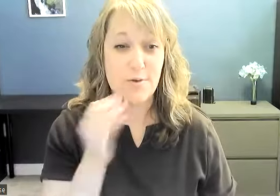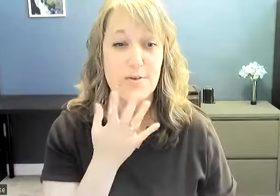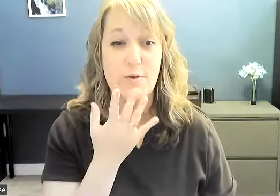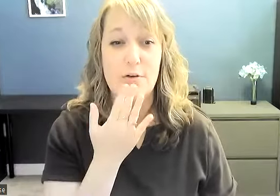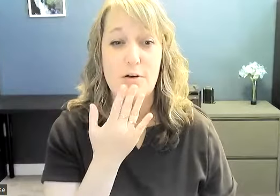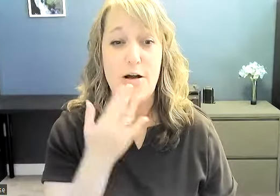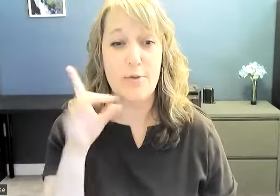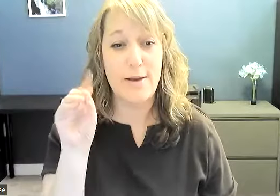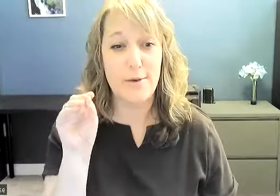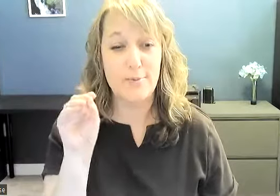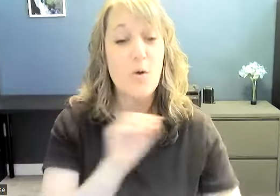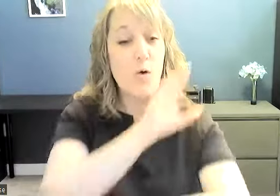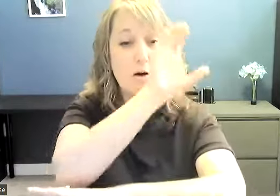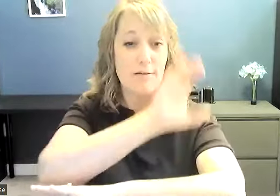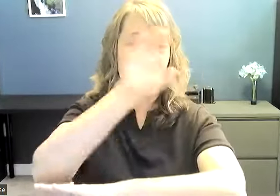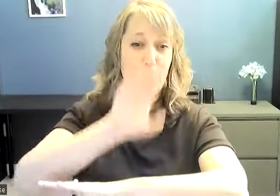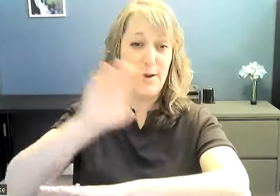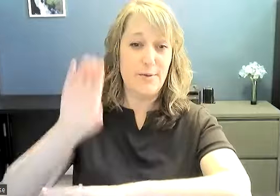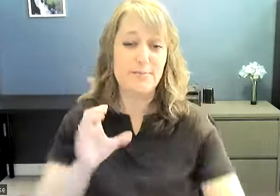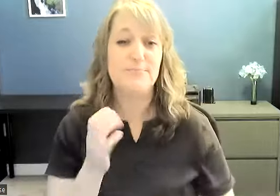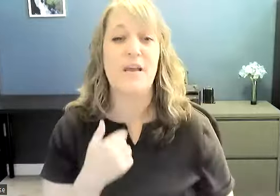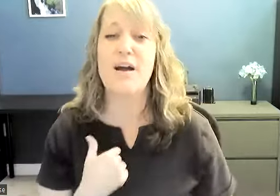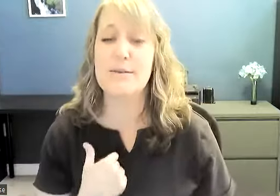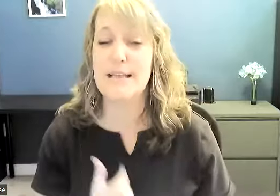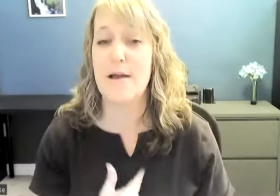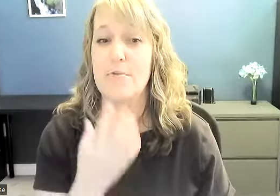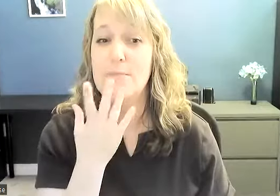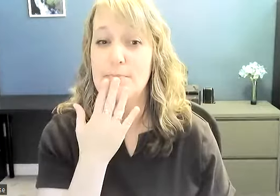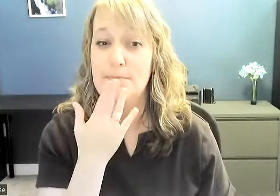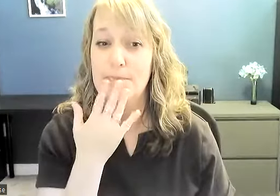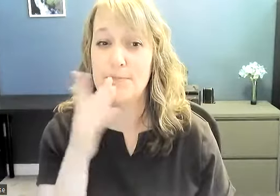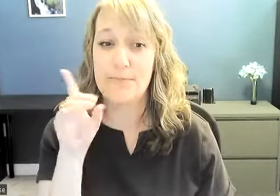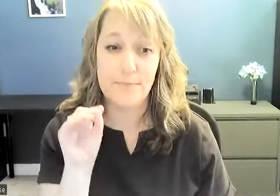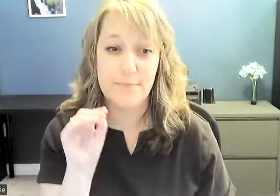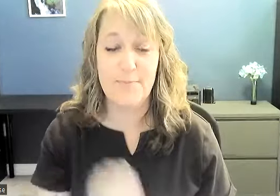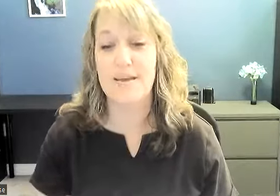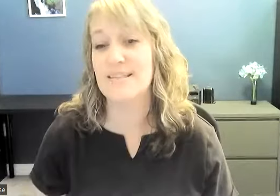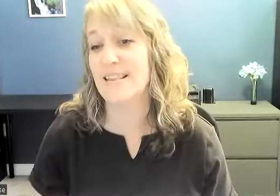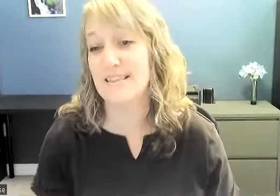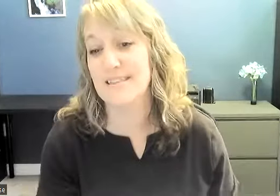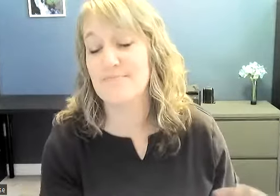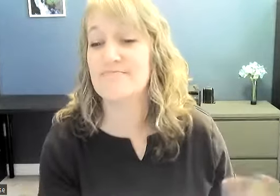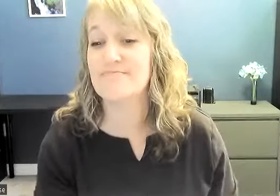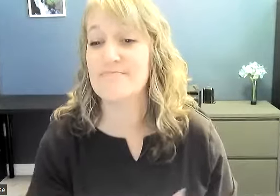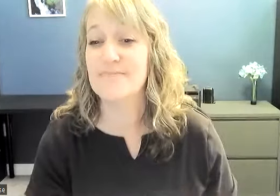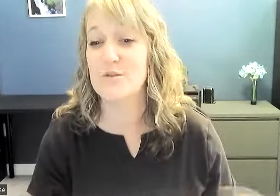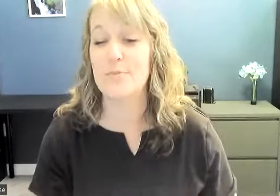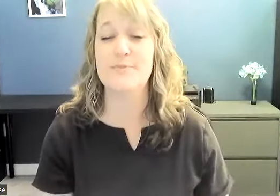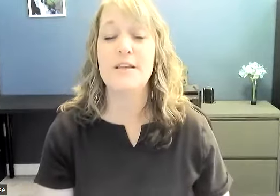so Colorado or Colorado. I always say I'm from, because I think it's adorable. All